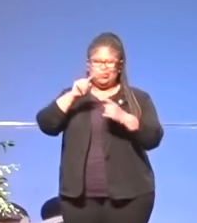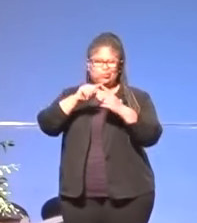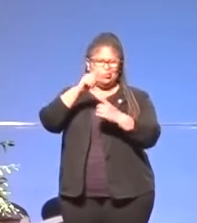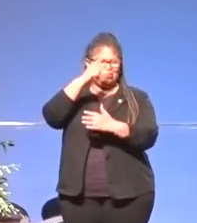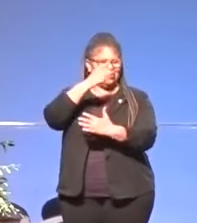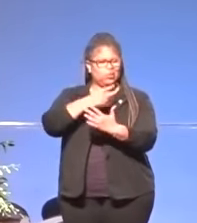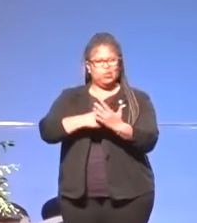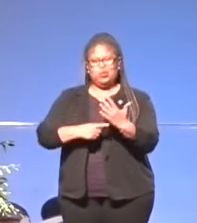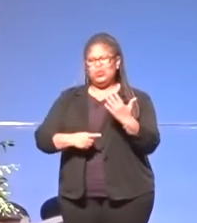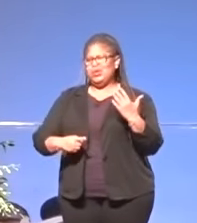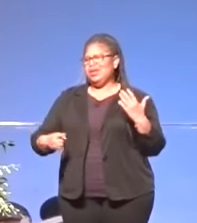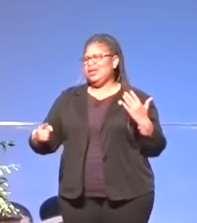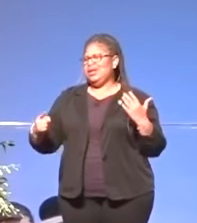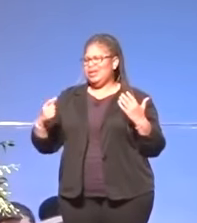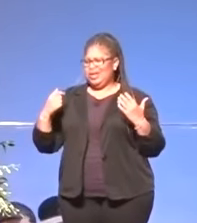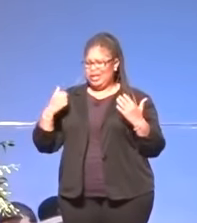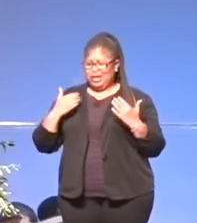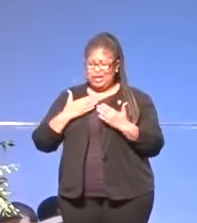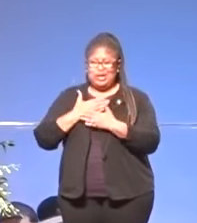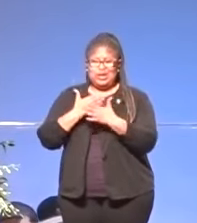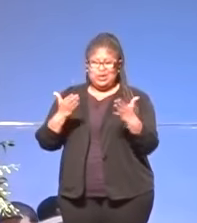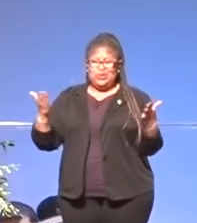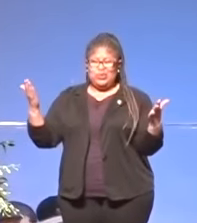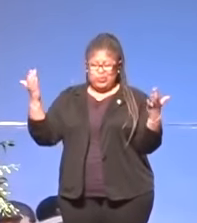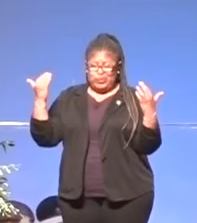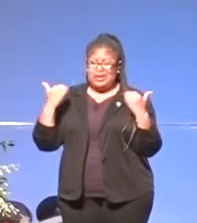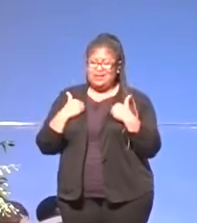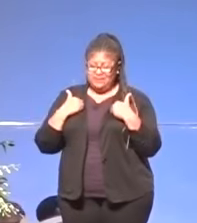to what we